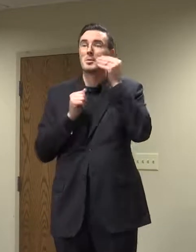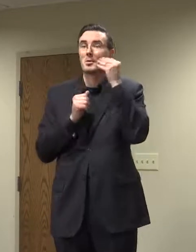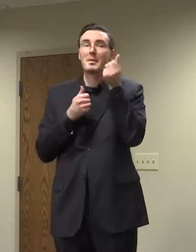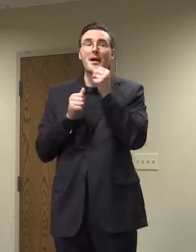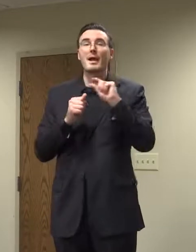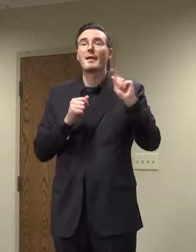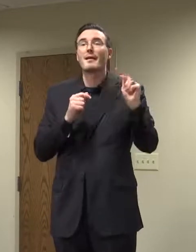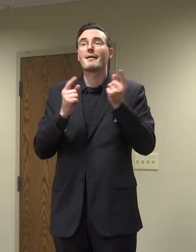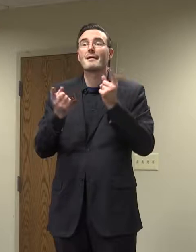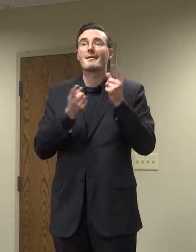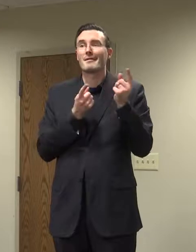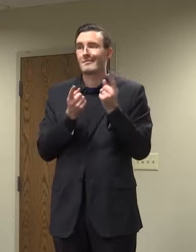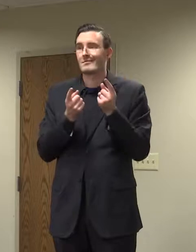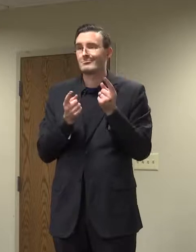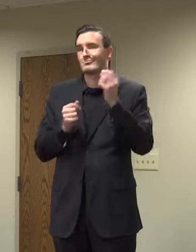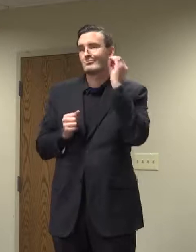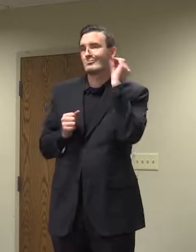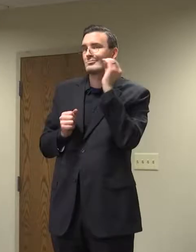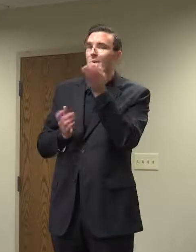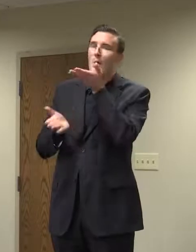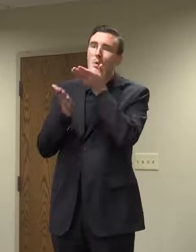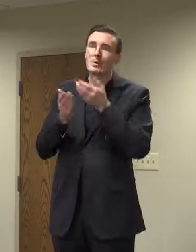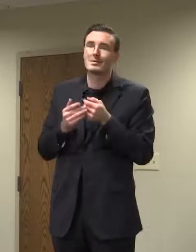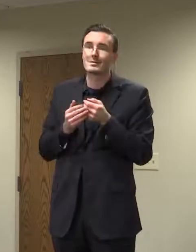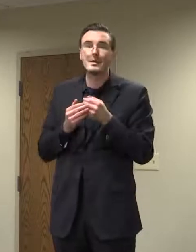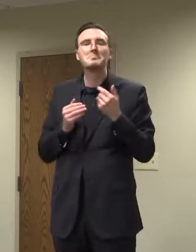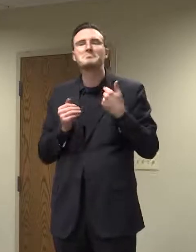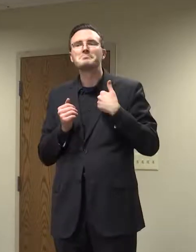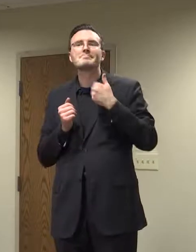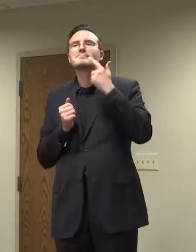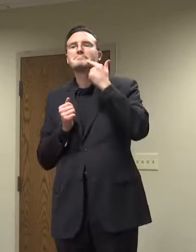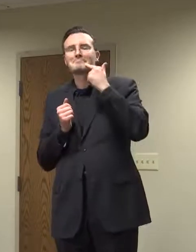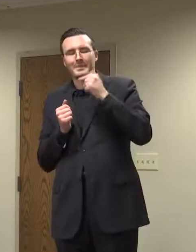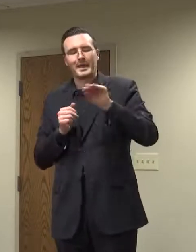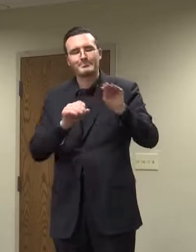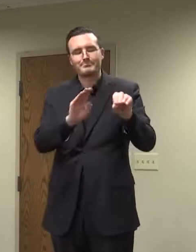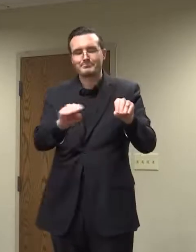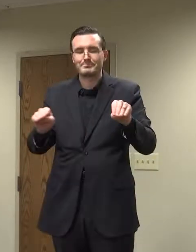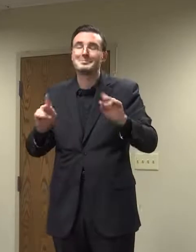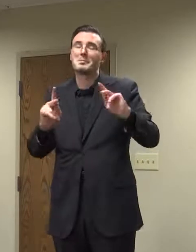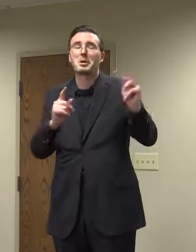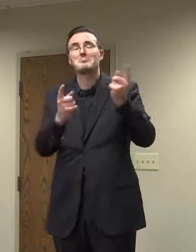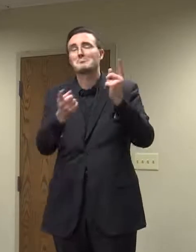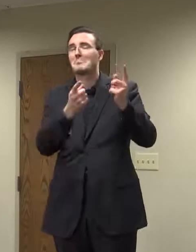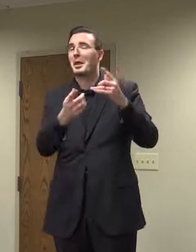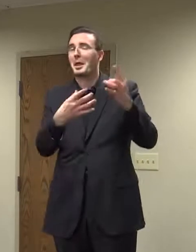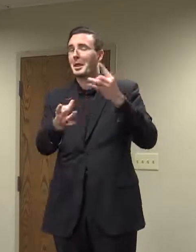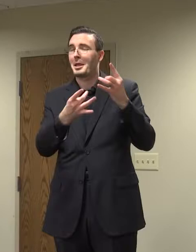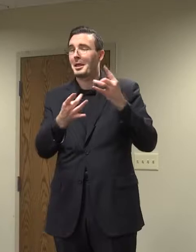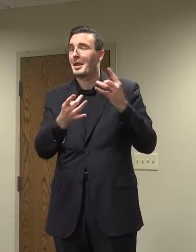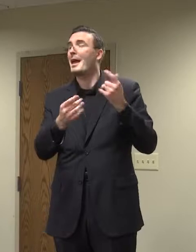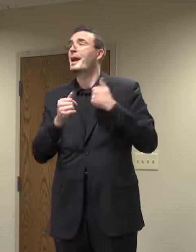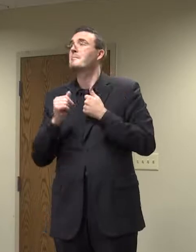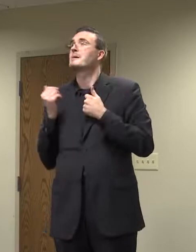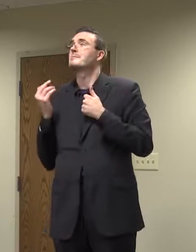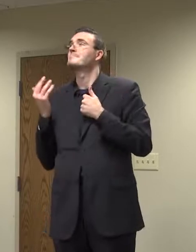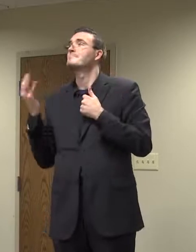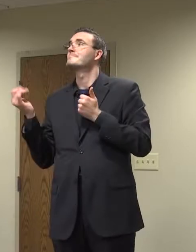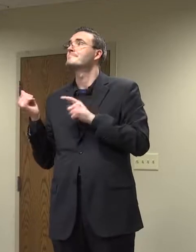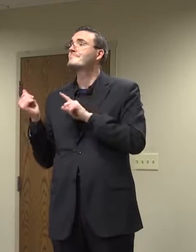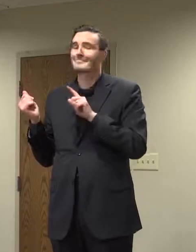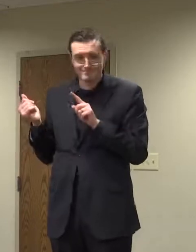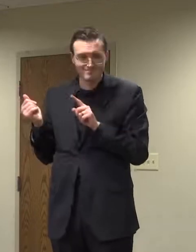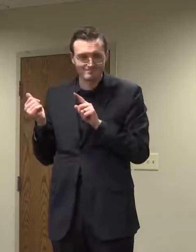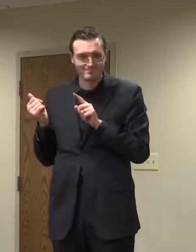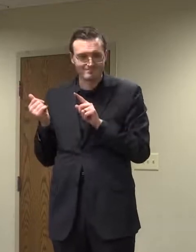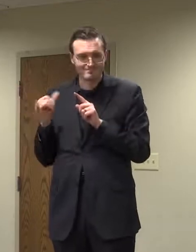to bring in the candy from the driveway. I think that people really monitored their behavior over the Halloween holidays.